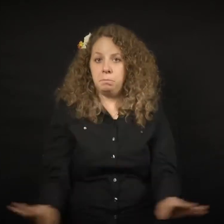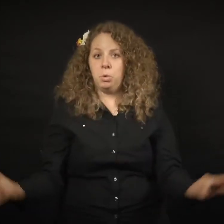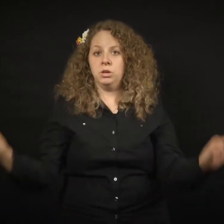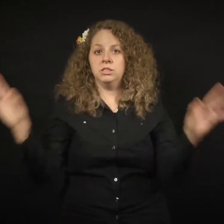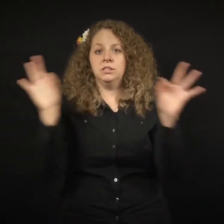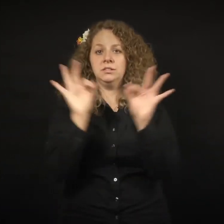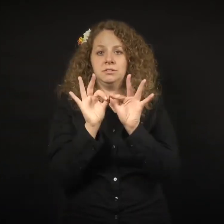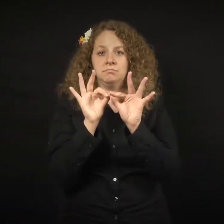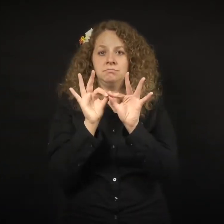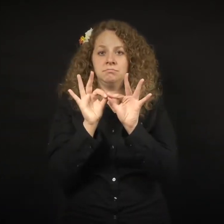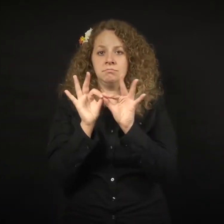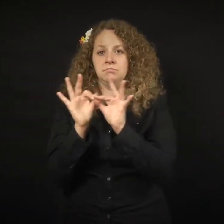Important.